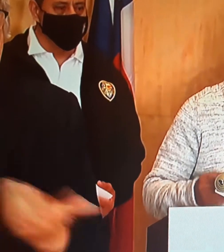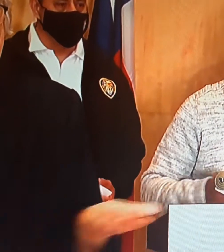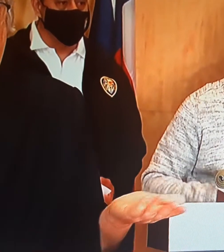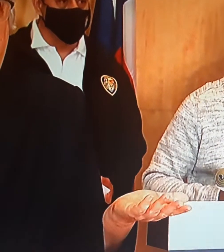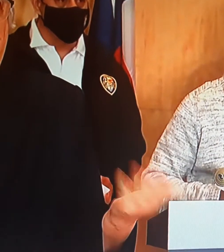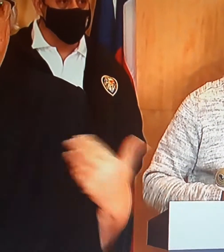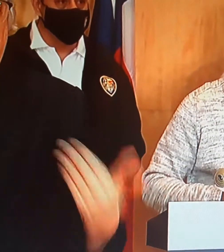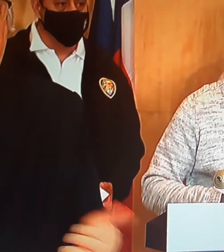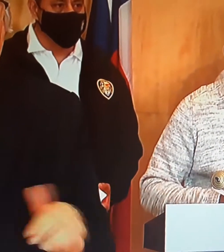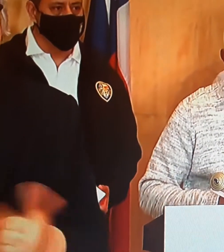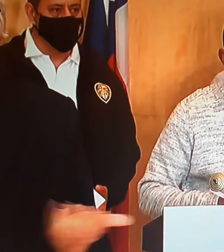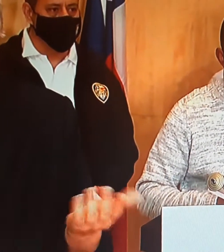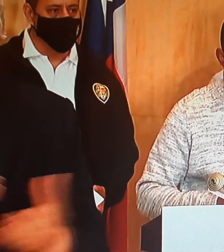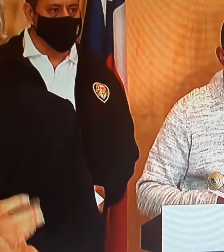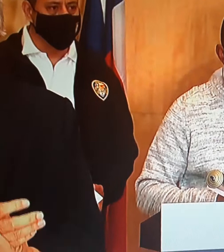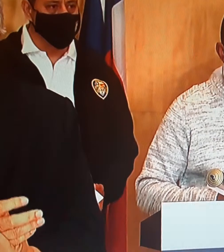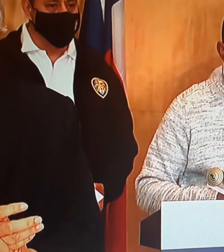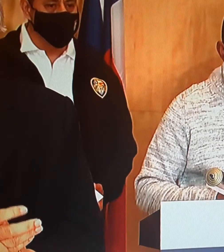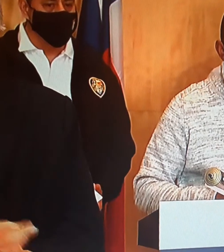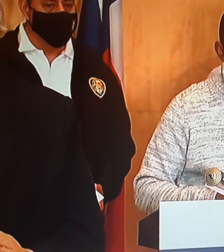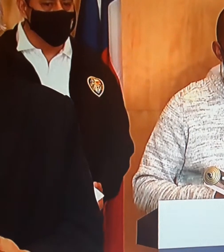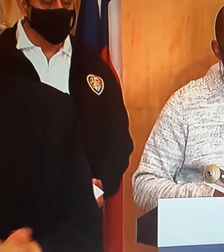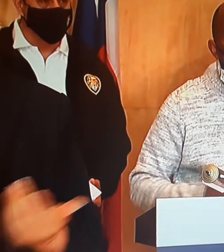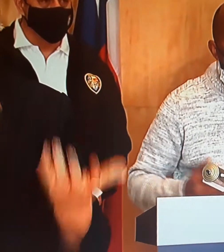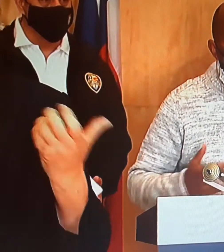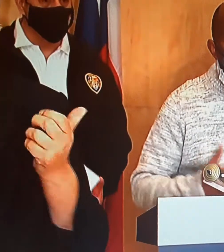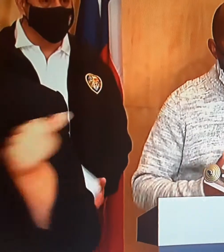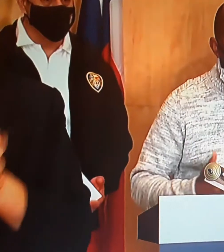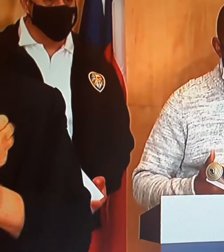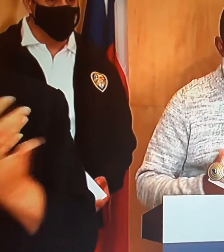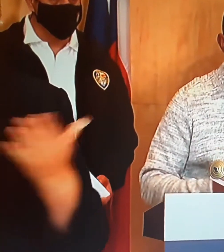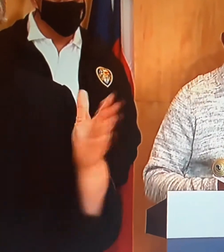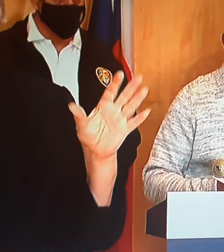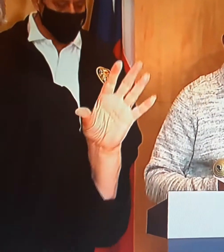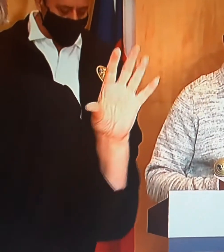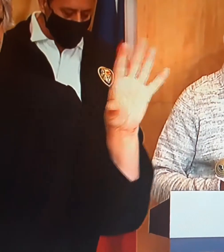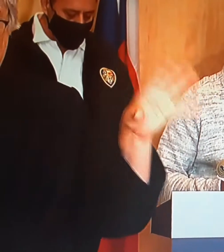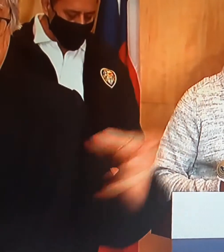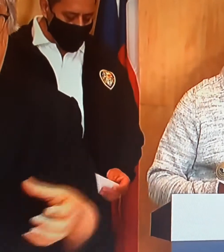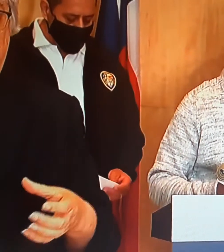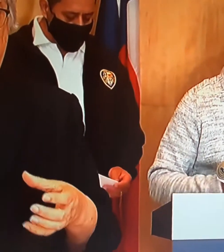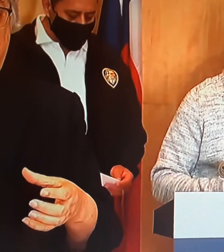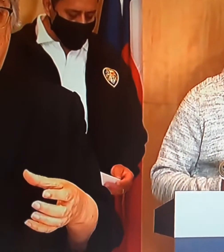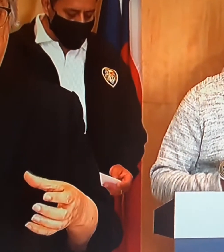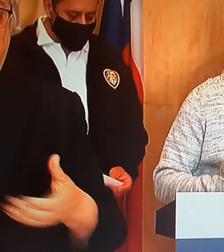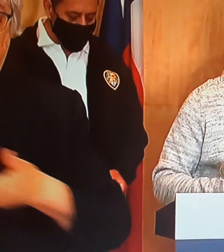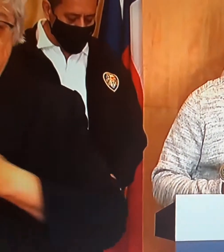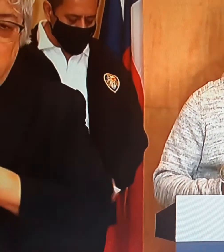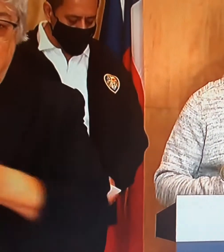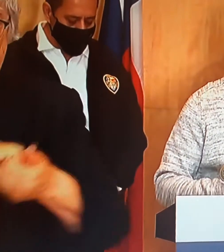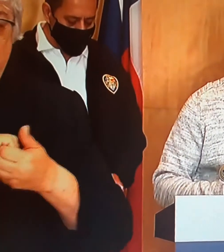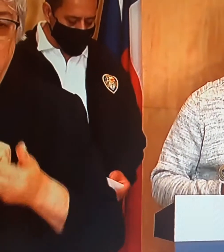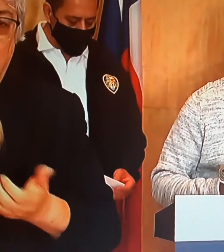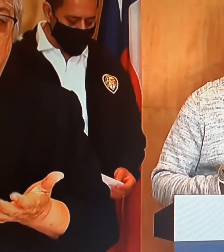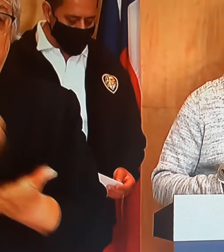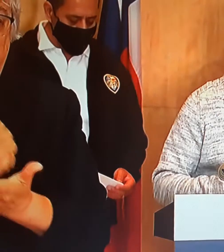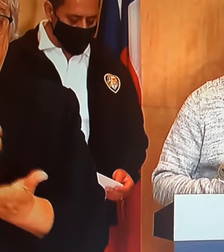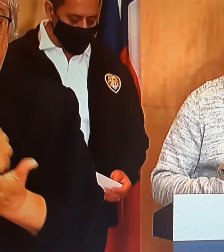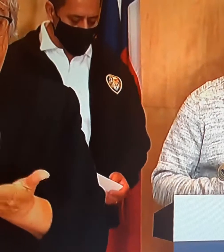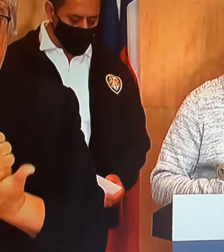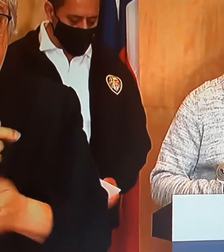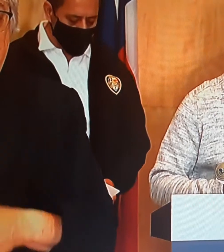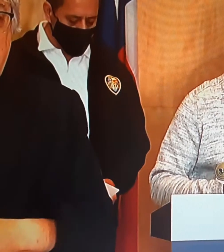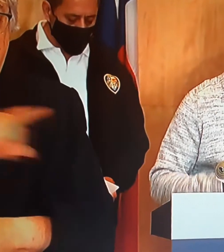How do I move forward? We want to do everything that we can to pull together as a city to help provide you with the support and